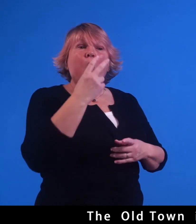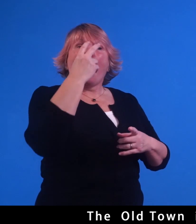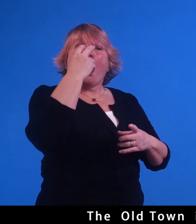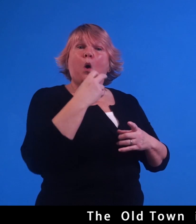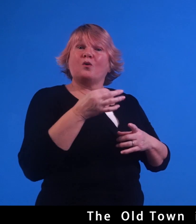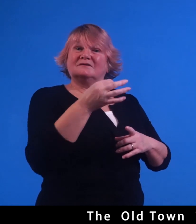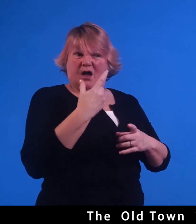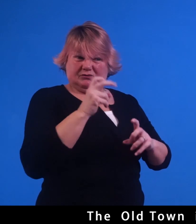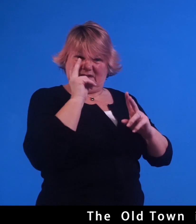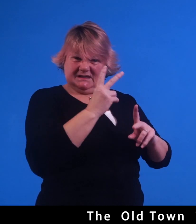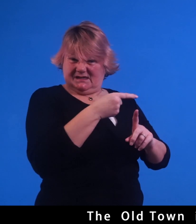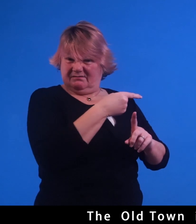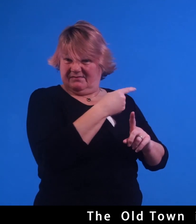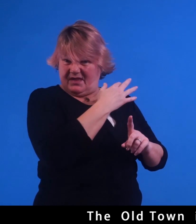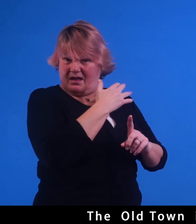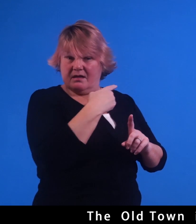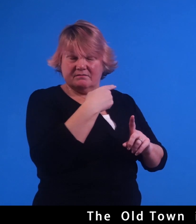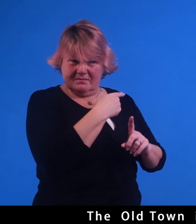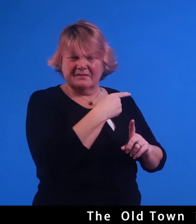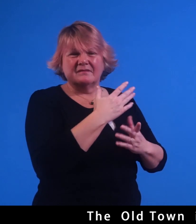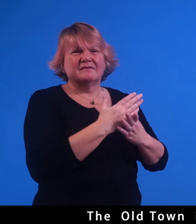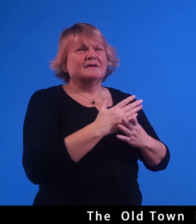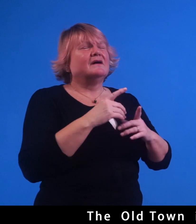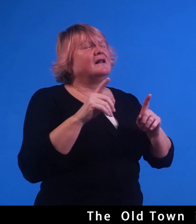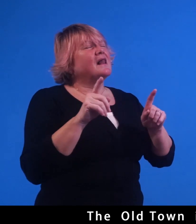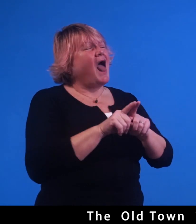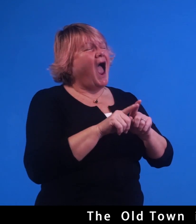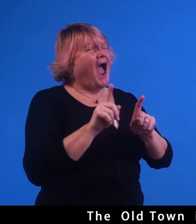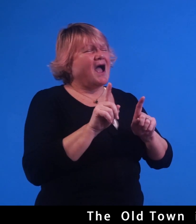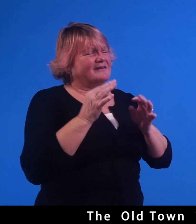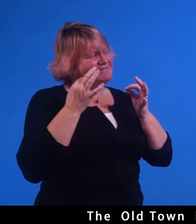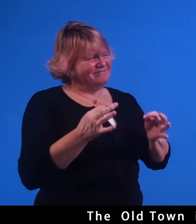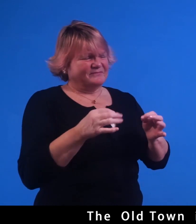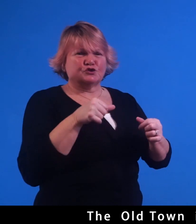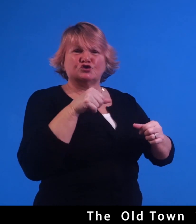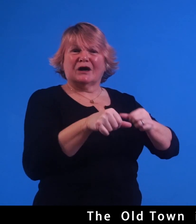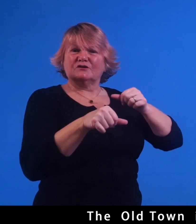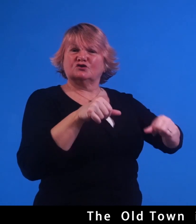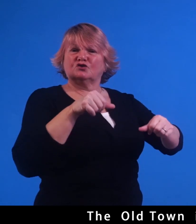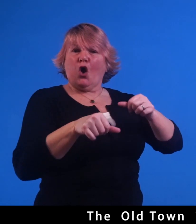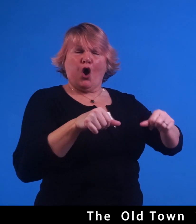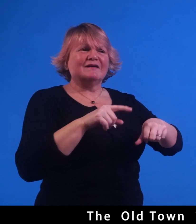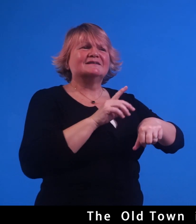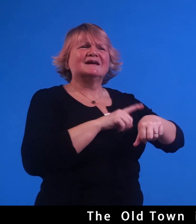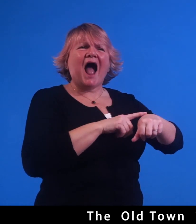The old town is pictured here, and is essentially a jigsaw of differing time periods.